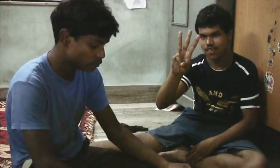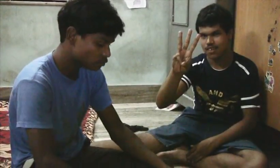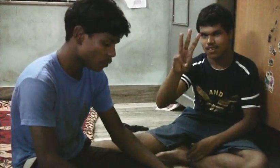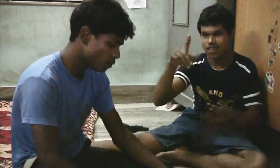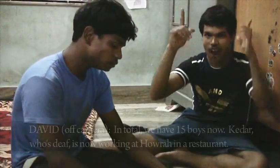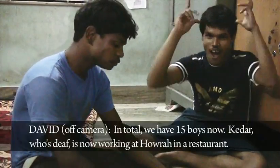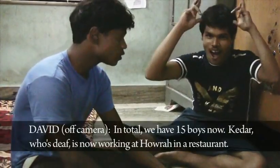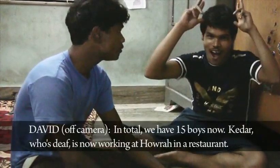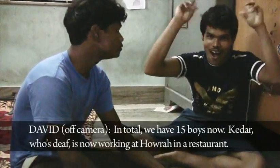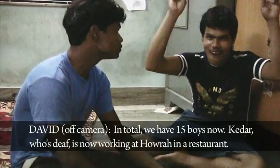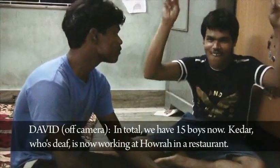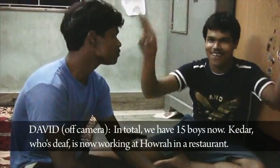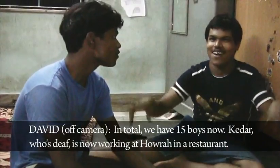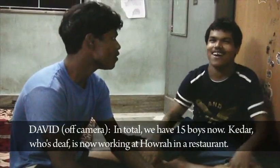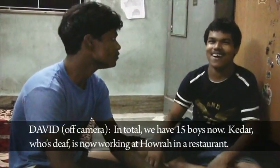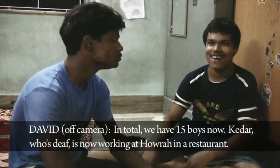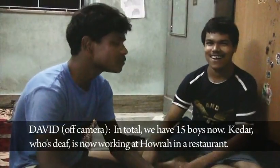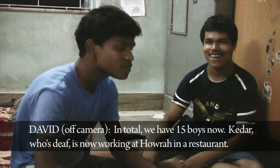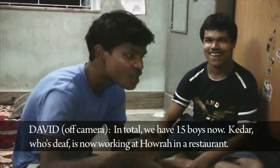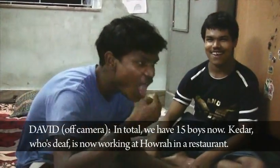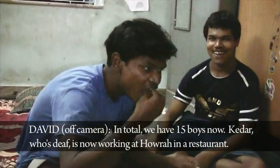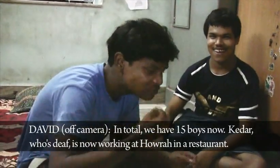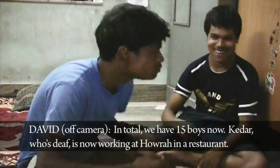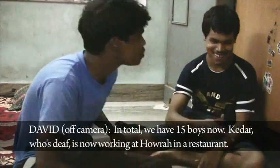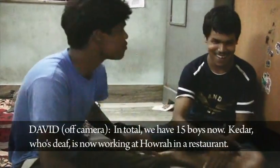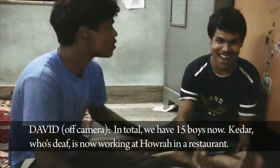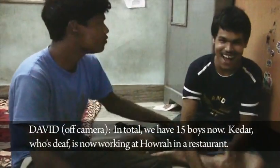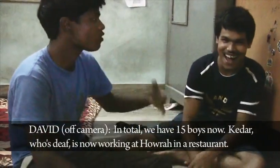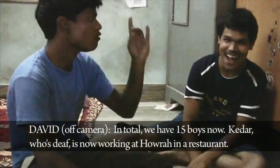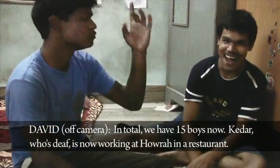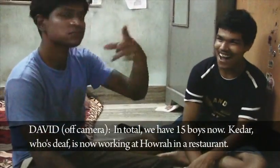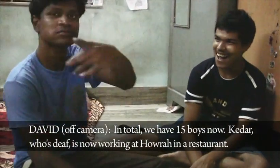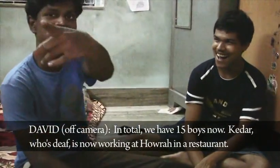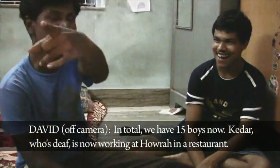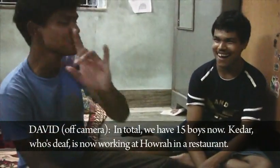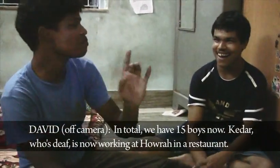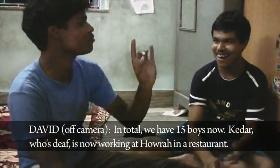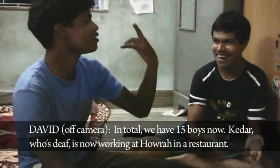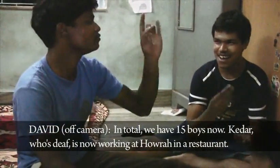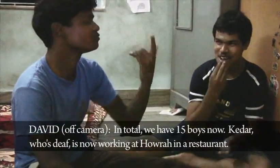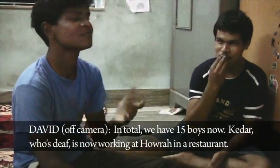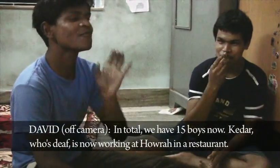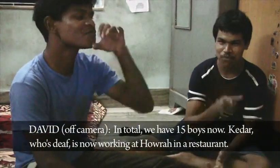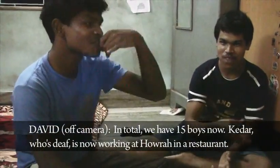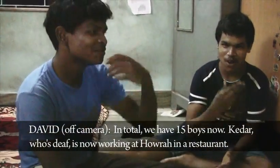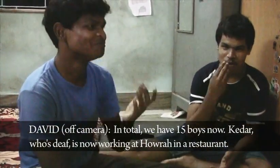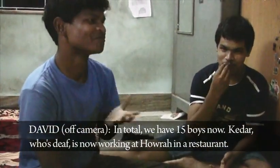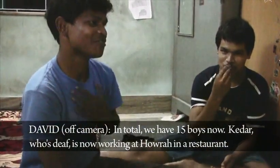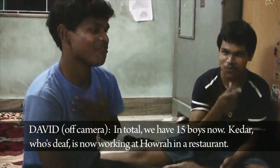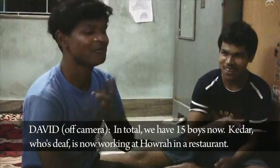In total, we have 15 boys now. Kedda, who's deaf, is now working at Howrah in a